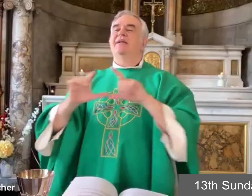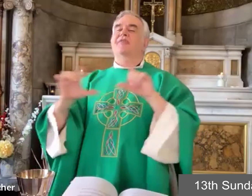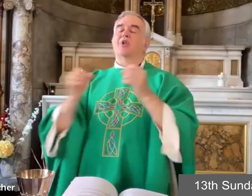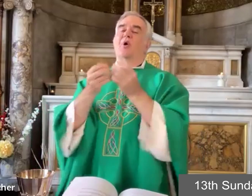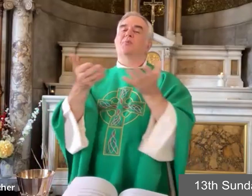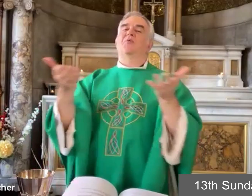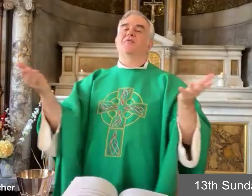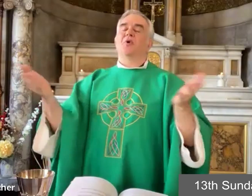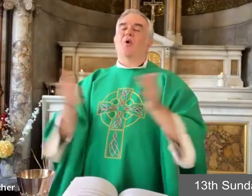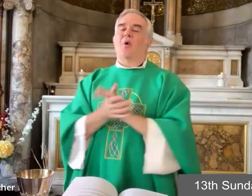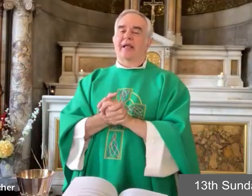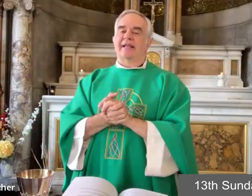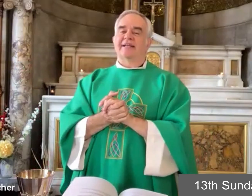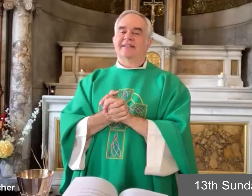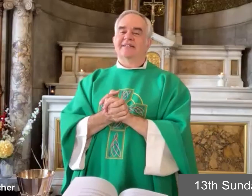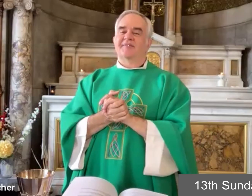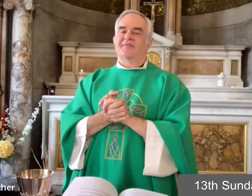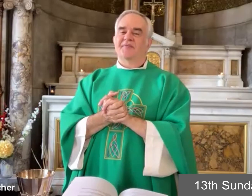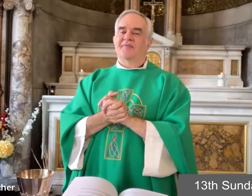of the Lord be with you always.